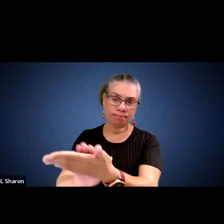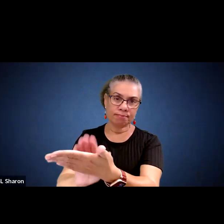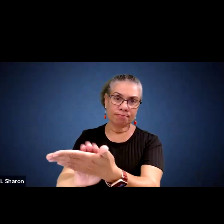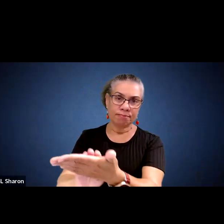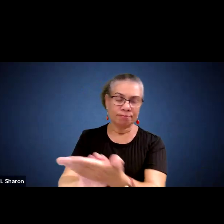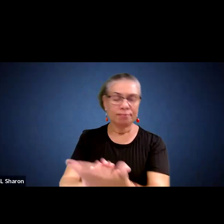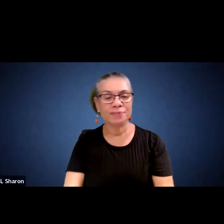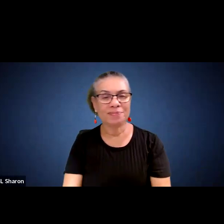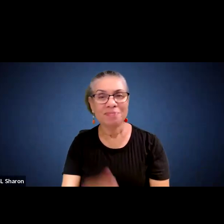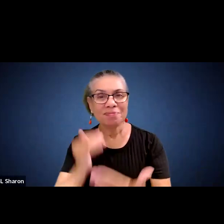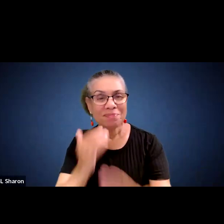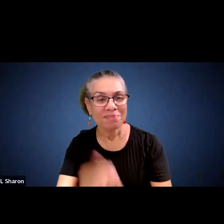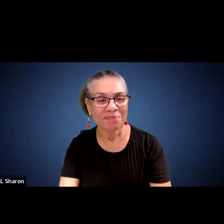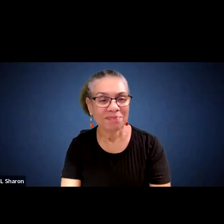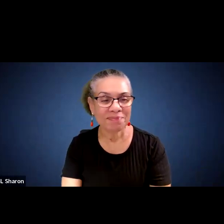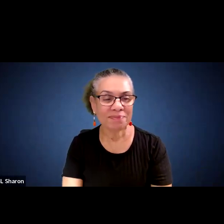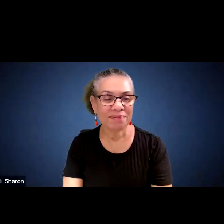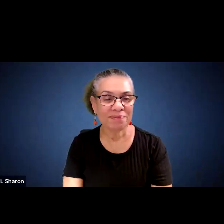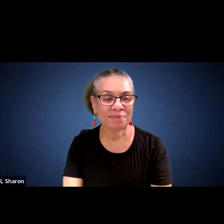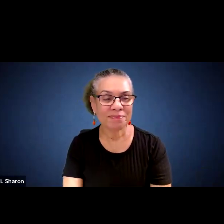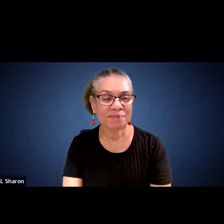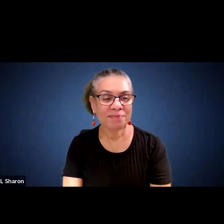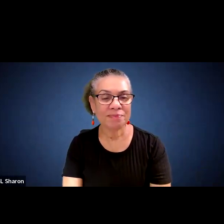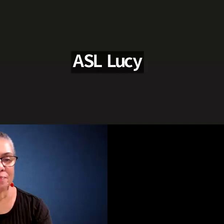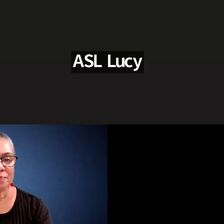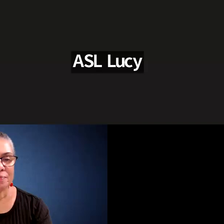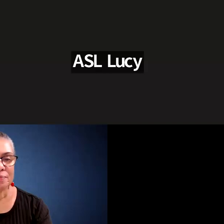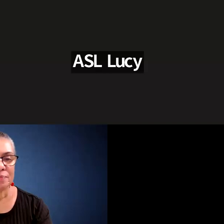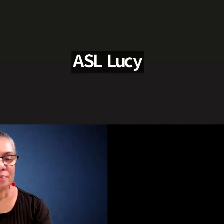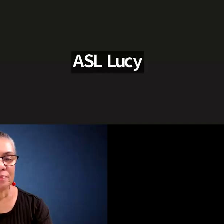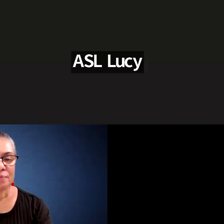Gregory Walker. Thank you for- Appreciate you. No, not yet. Okay.